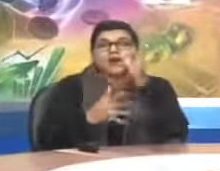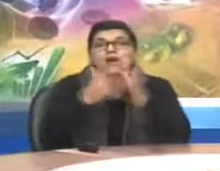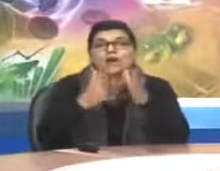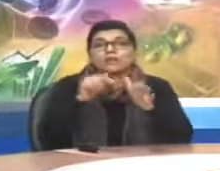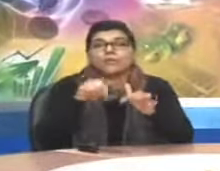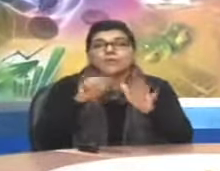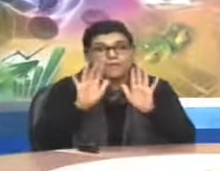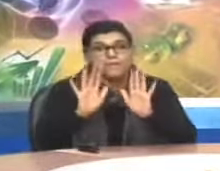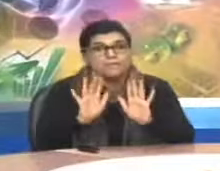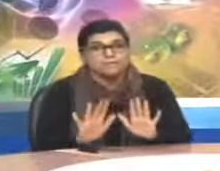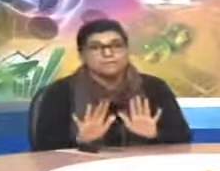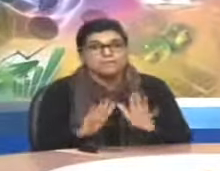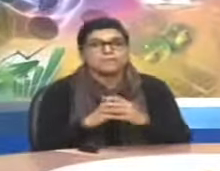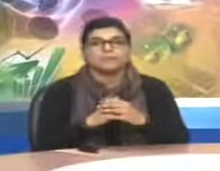subsequent incinerations,